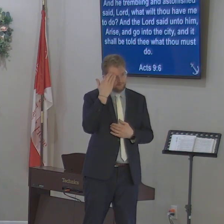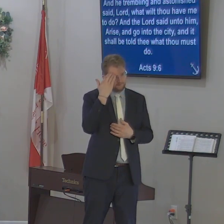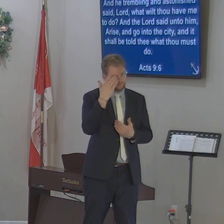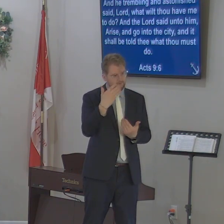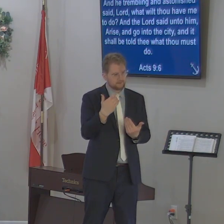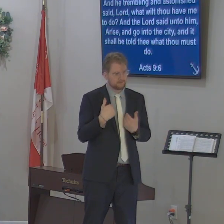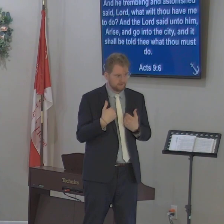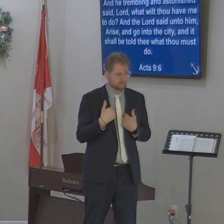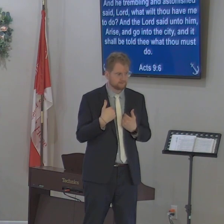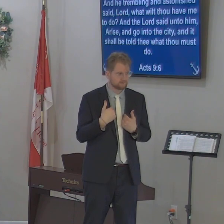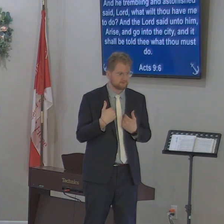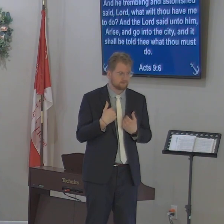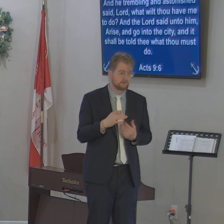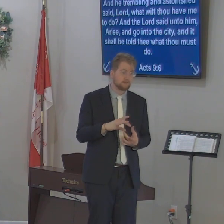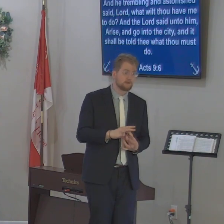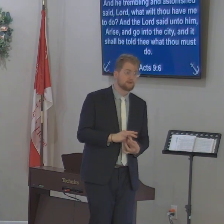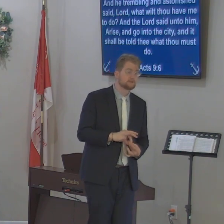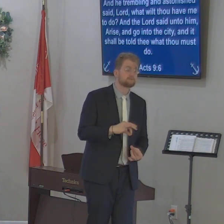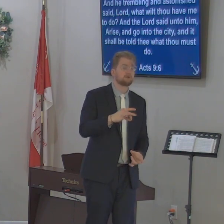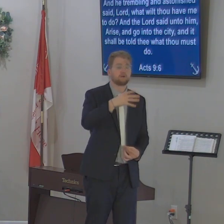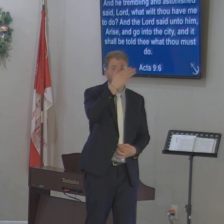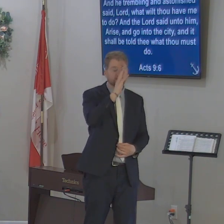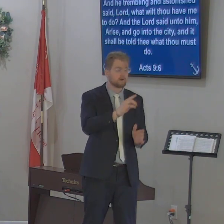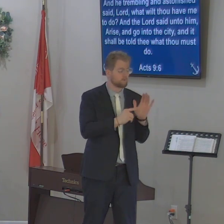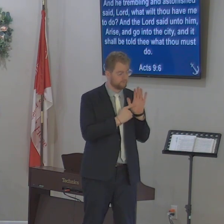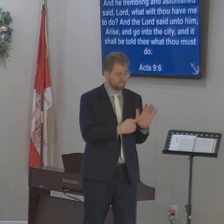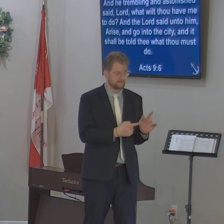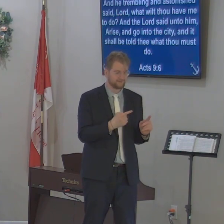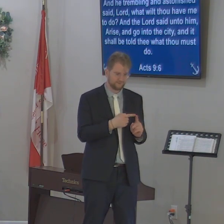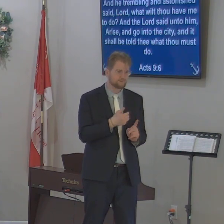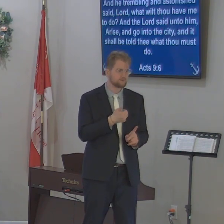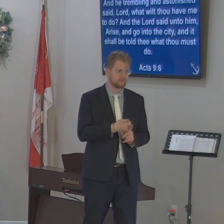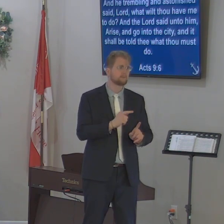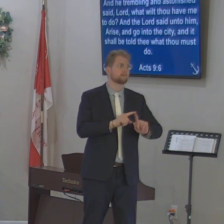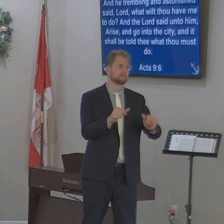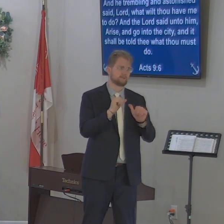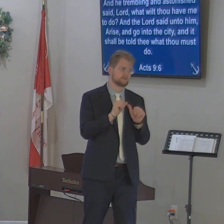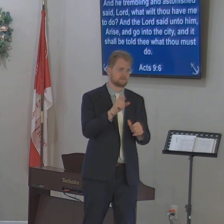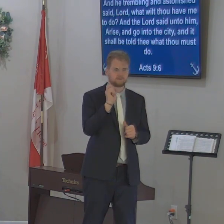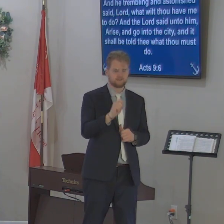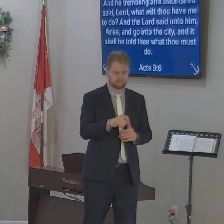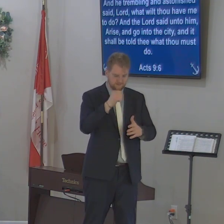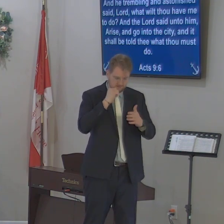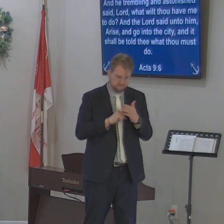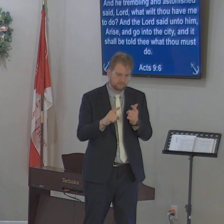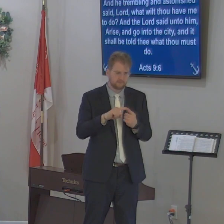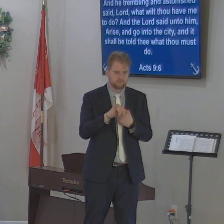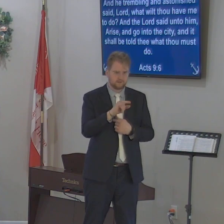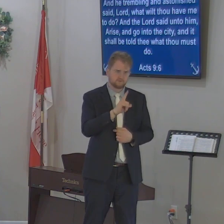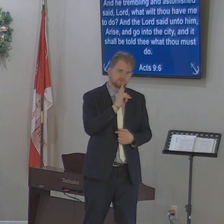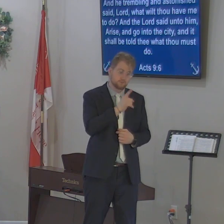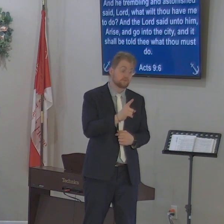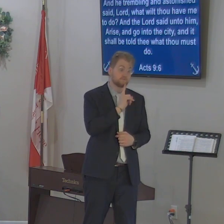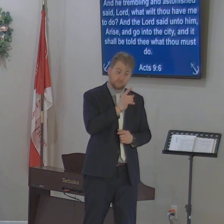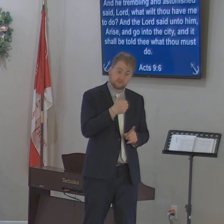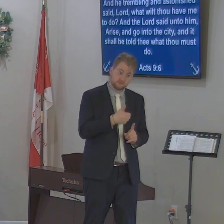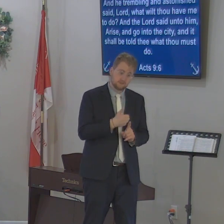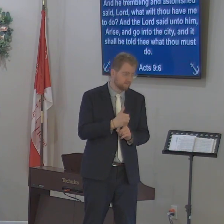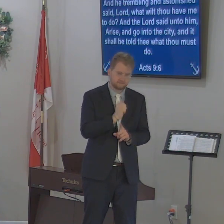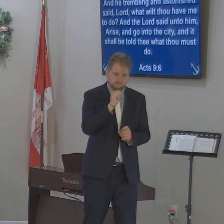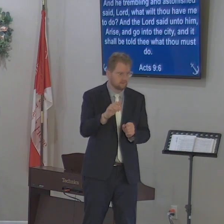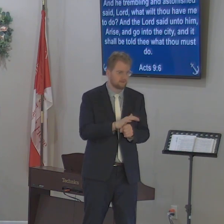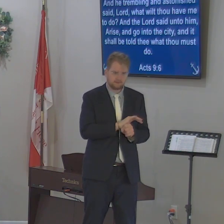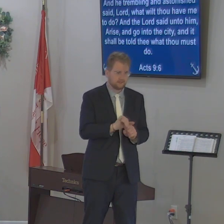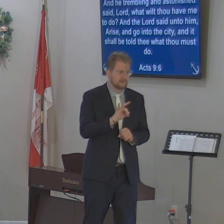has. The Spirit of God is revealing it to him. But he still has to succumb to that truth. The truth in of itself was not enough